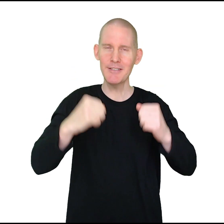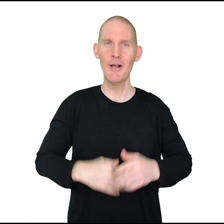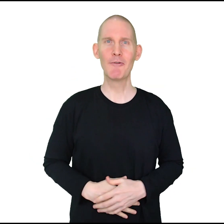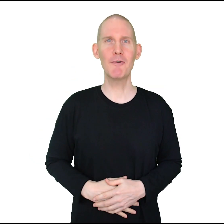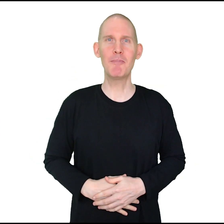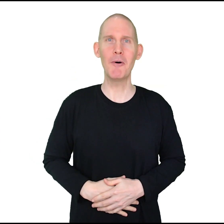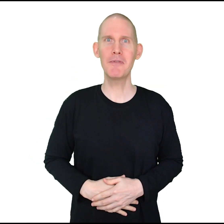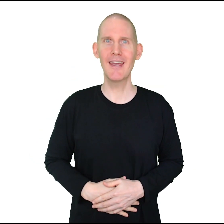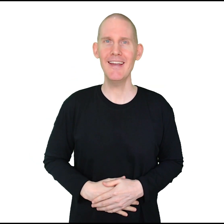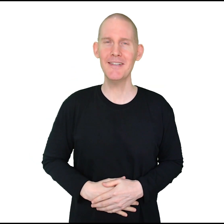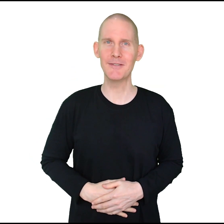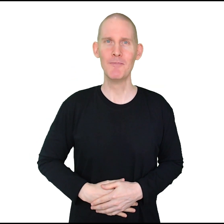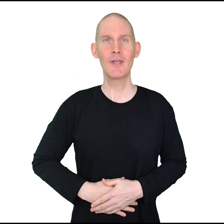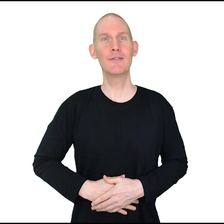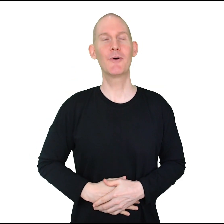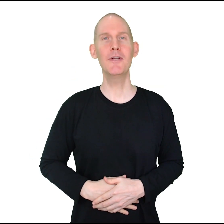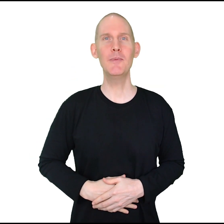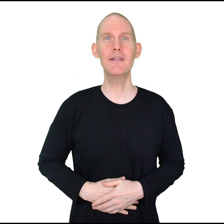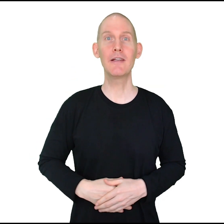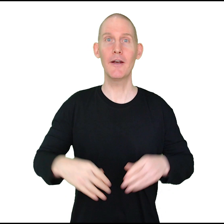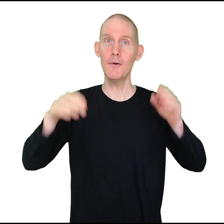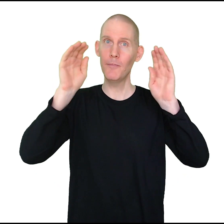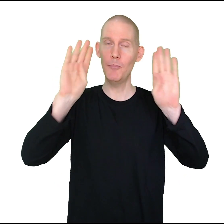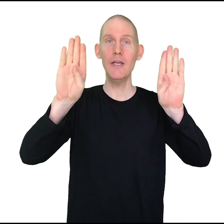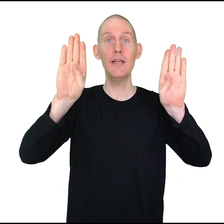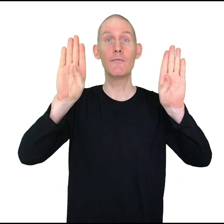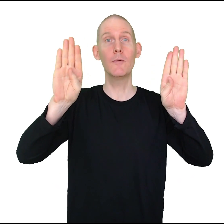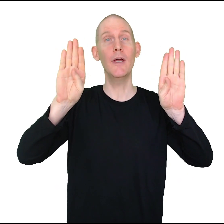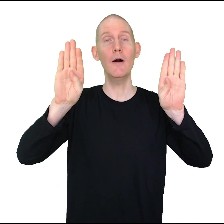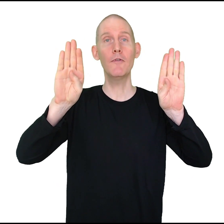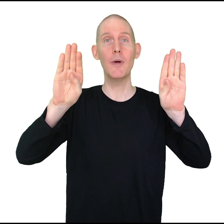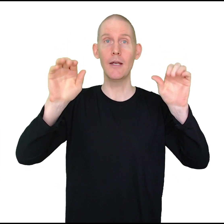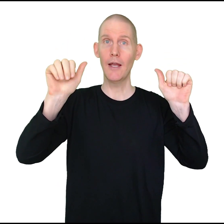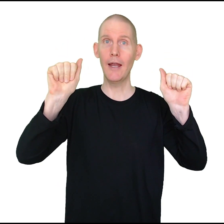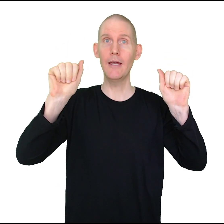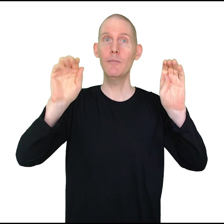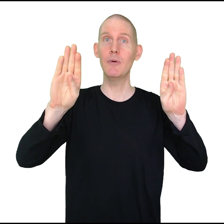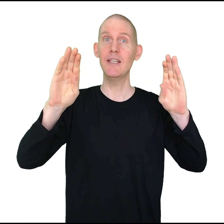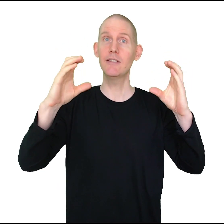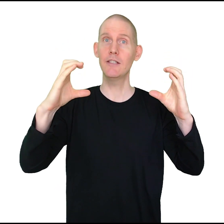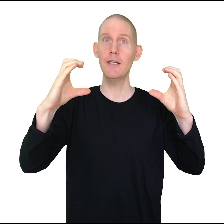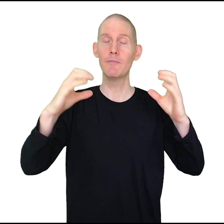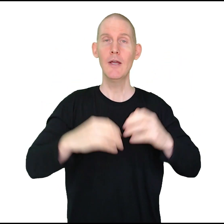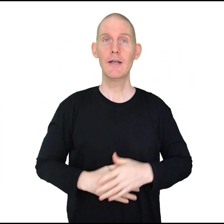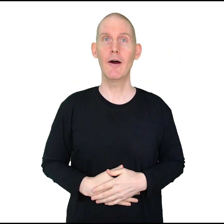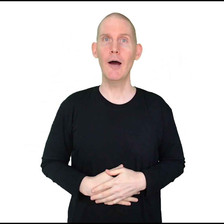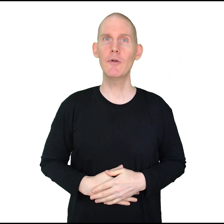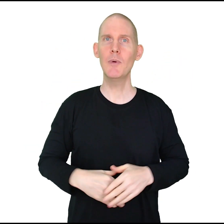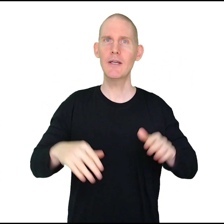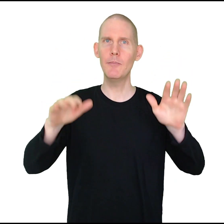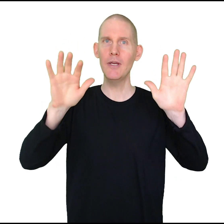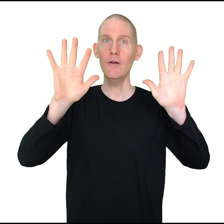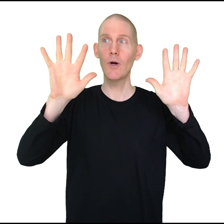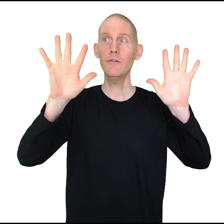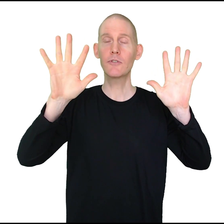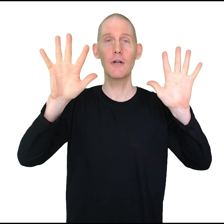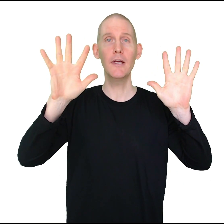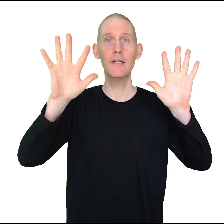for both hands. It's going to be the letter B from the alphabet, A, B, C. Now, how do you make a B? Well, start like this,